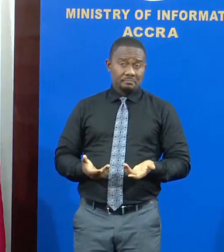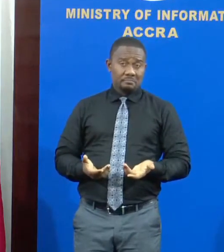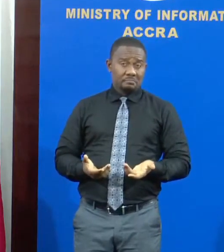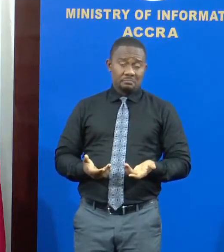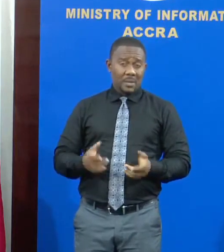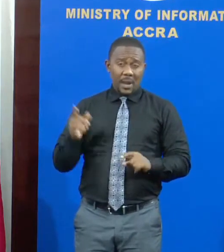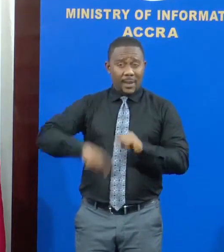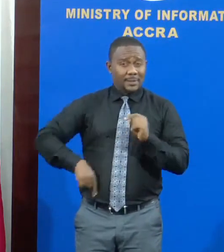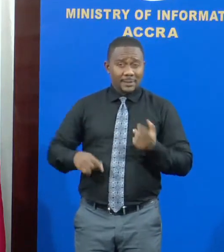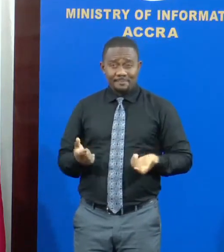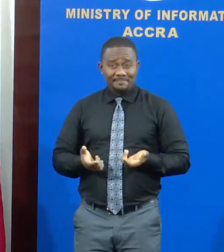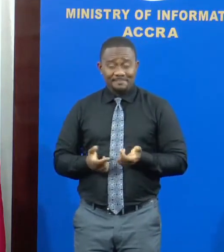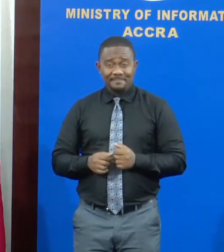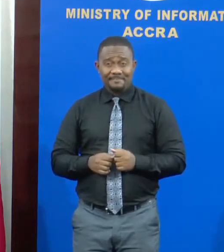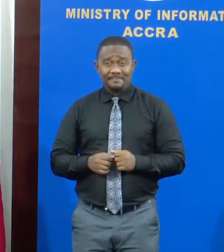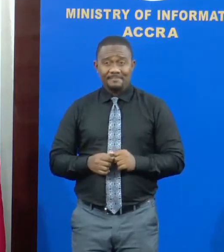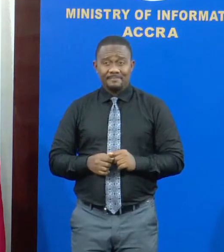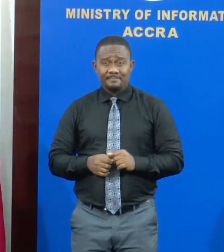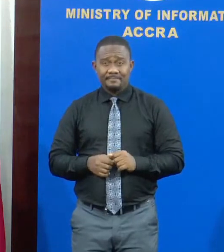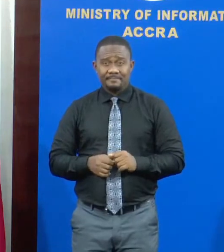us. So